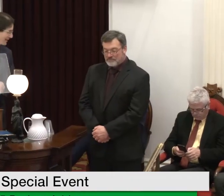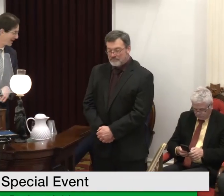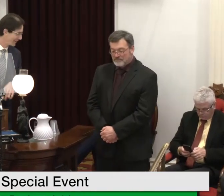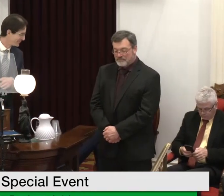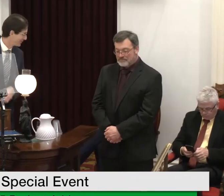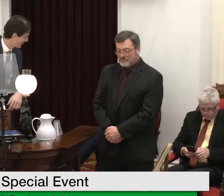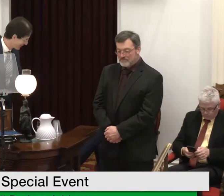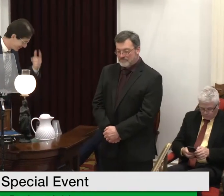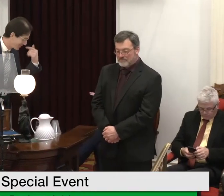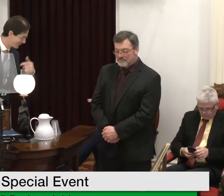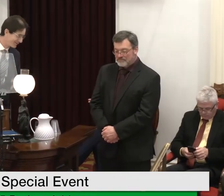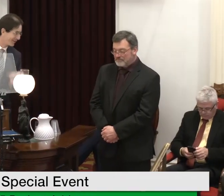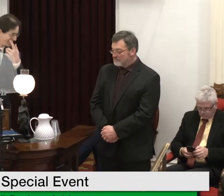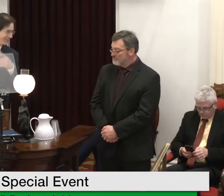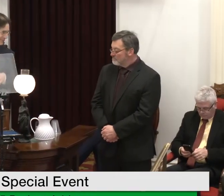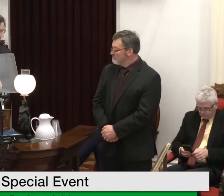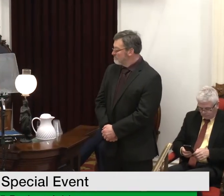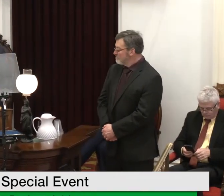return